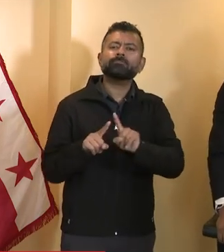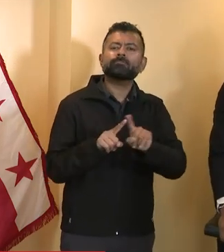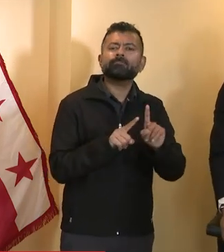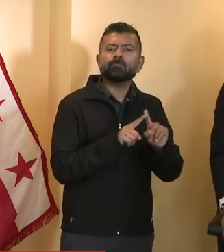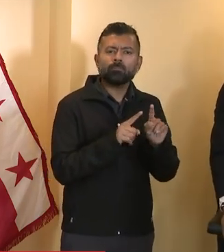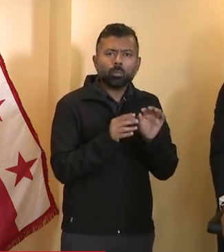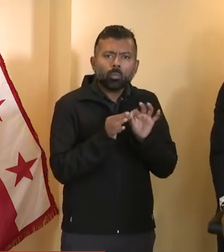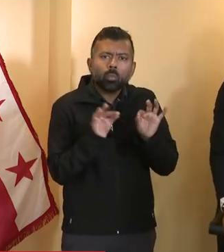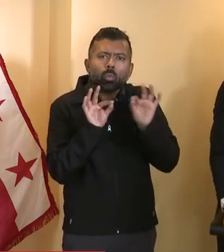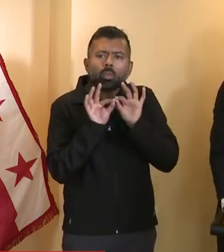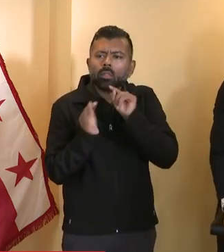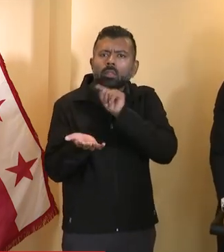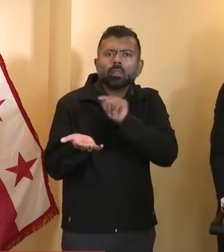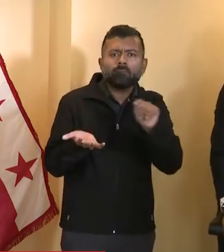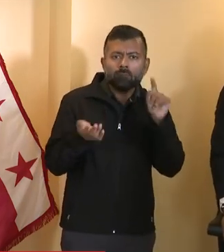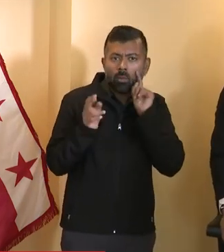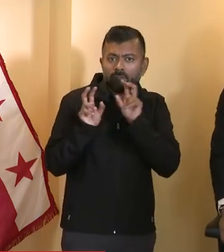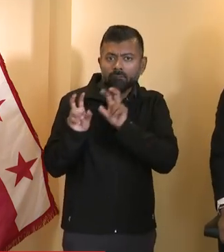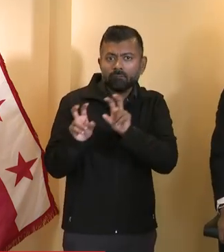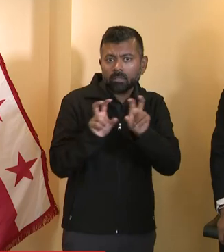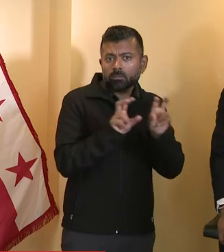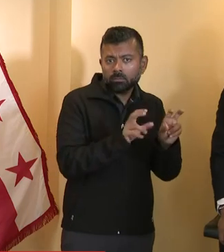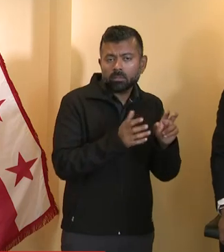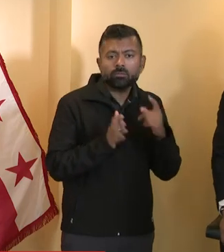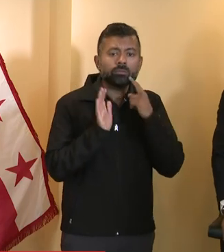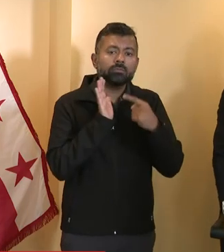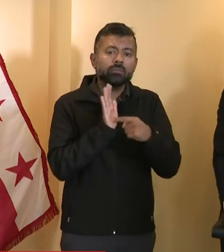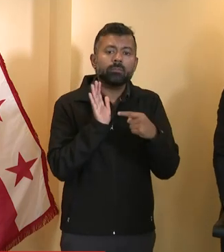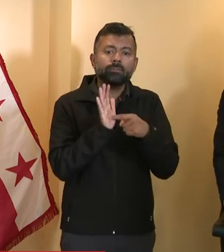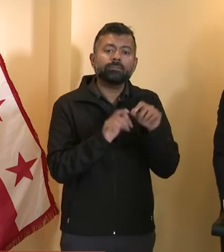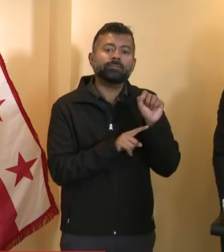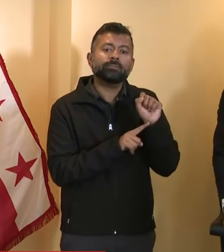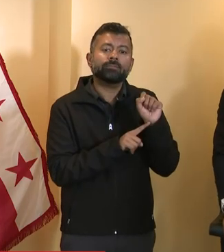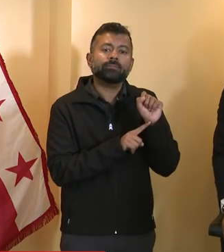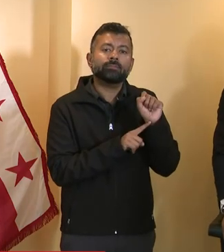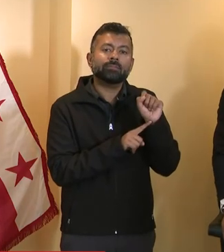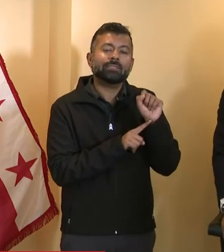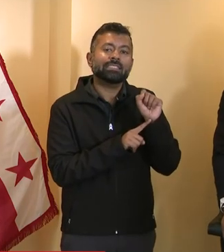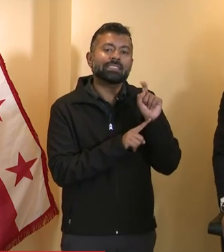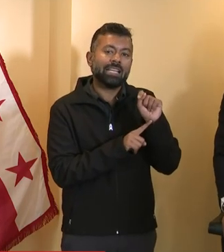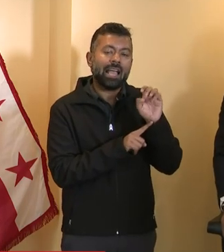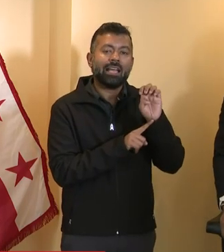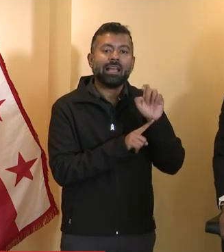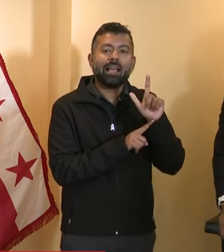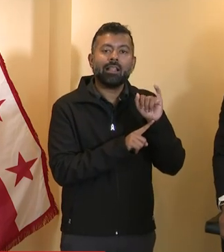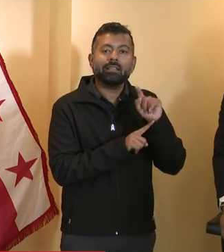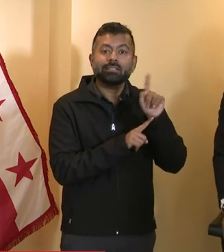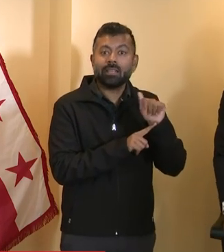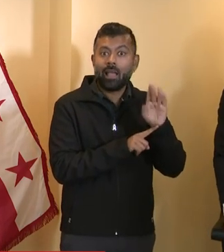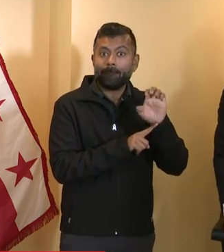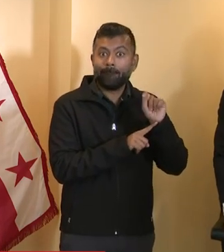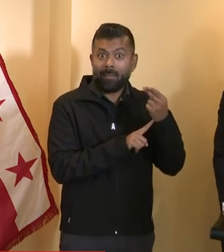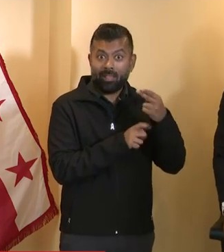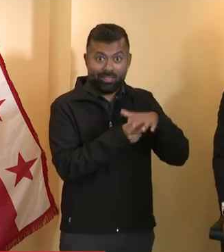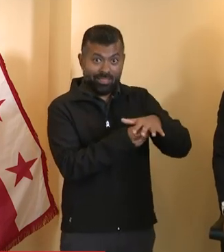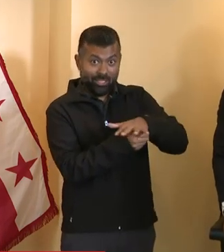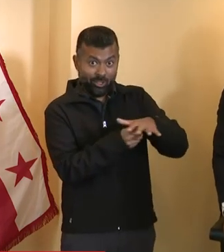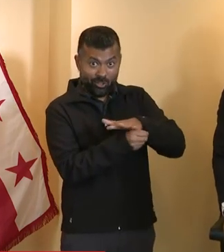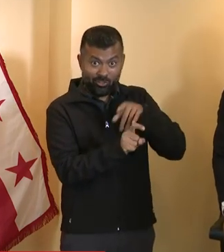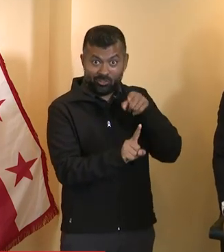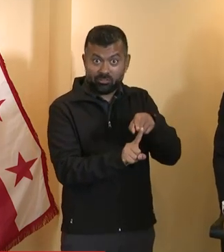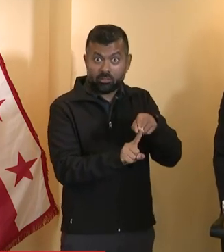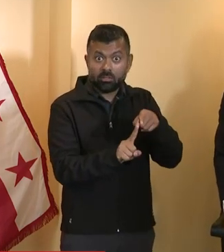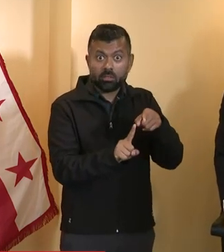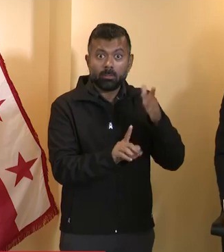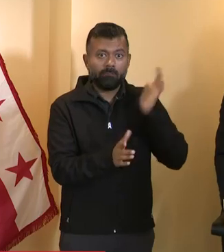There was literally nothing happening at St. Elizabeth's until we made the investment in the entertainment and sports arena. And now we have